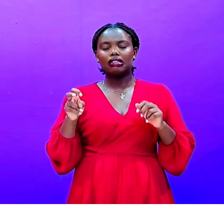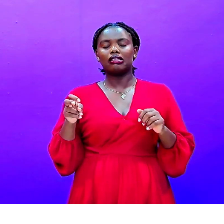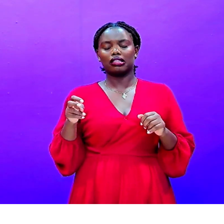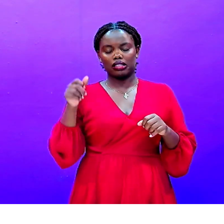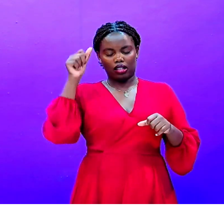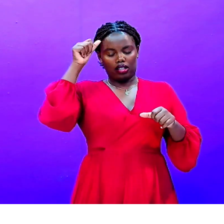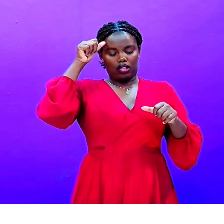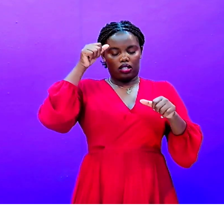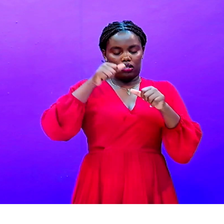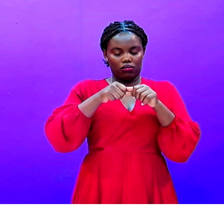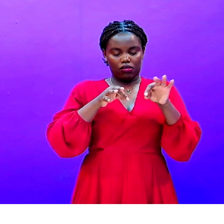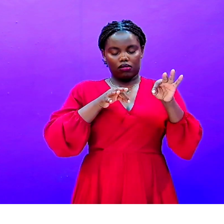crash.